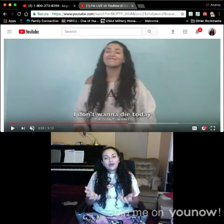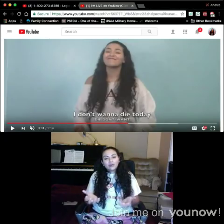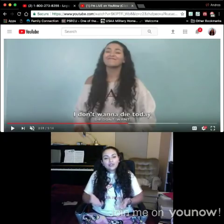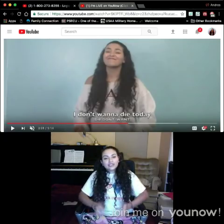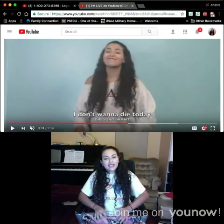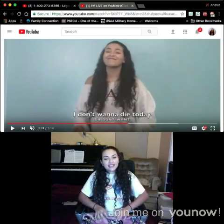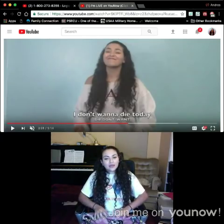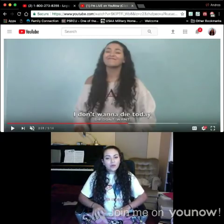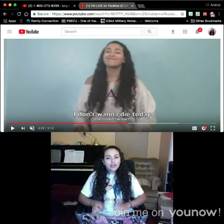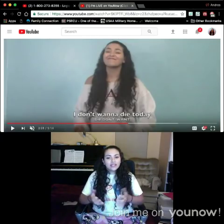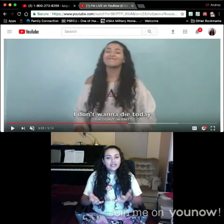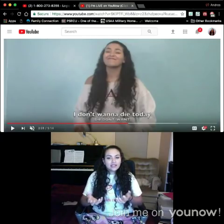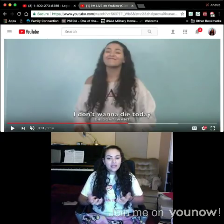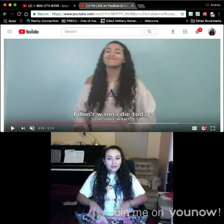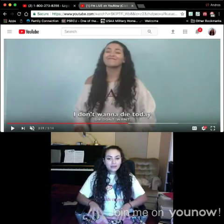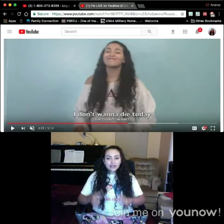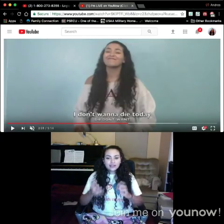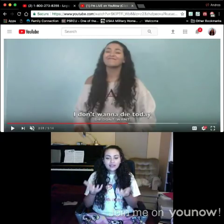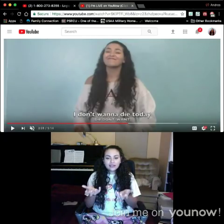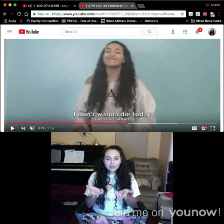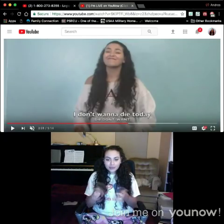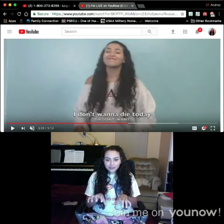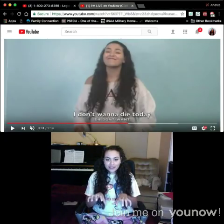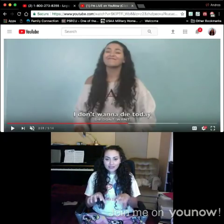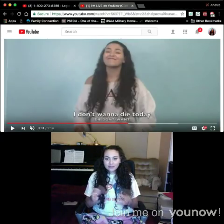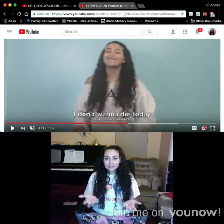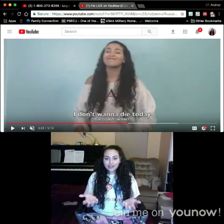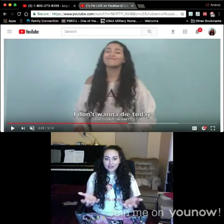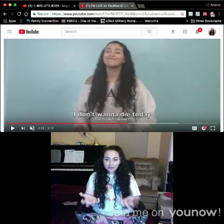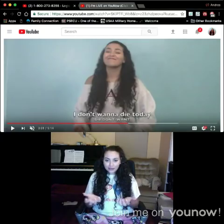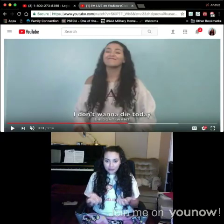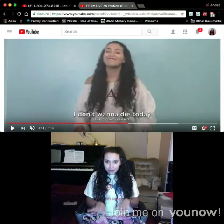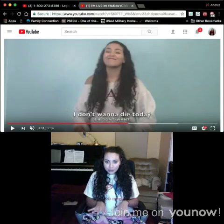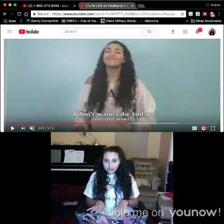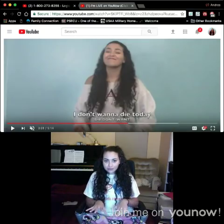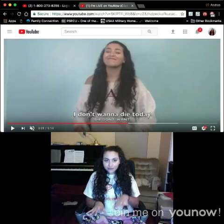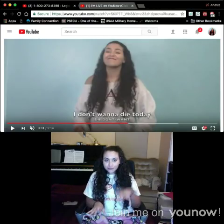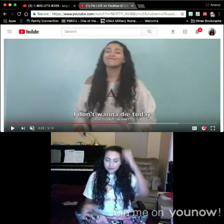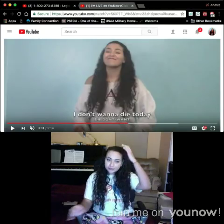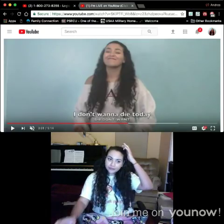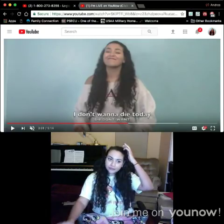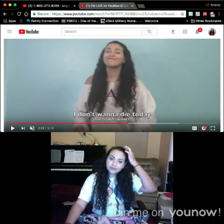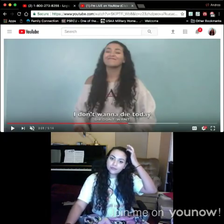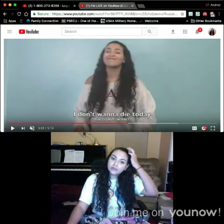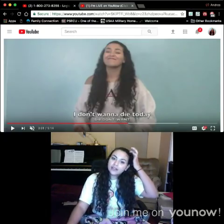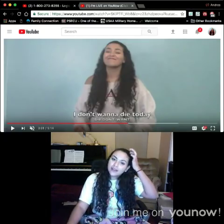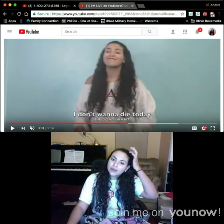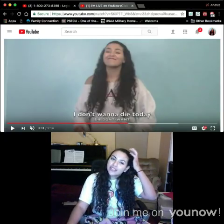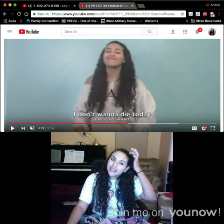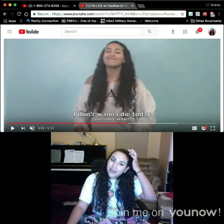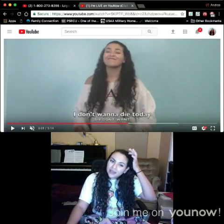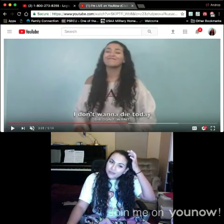It almost looks like I signed want, but twist your wrists. Make sure that is a very clear motion. Luckily,